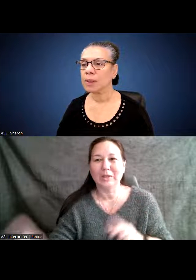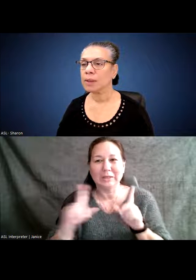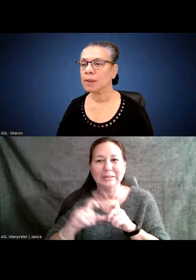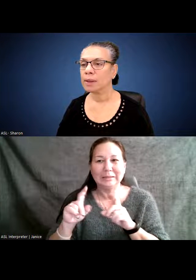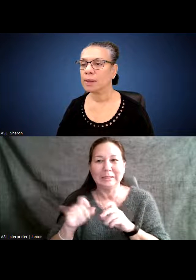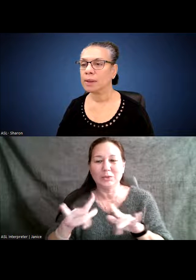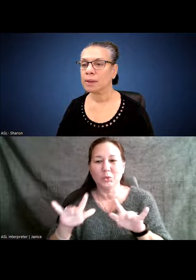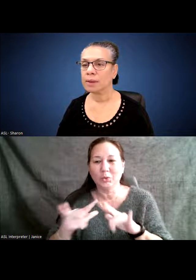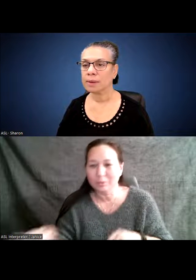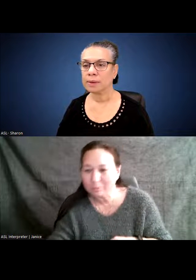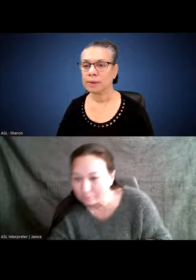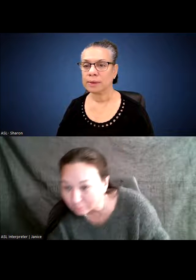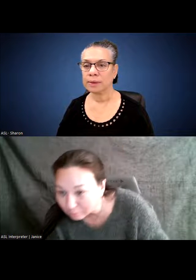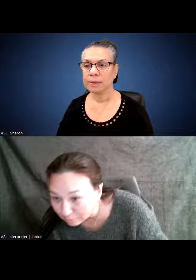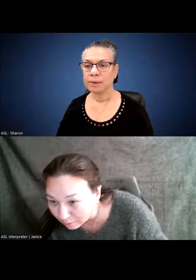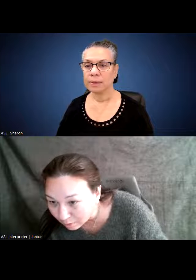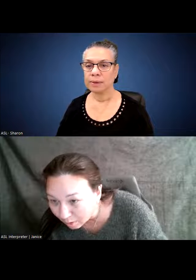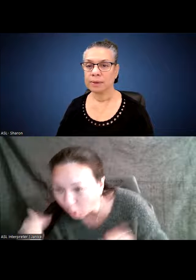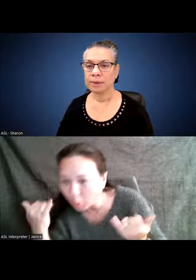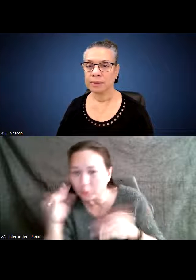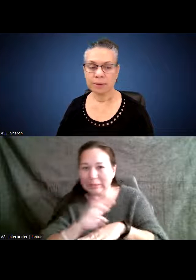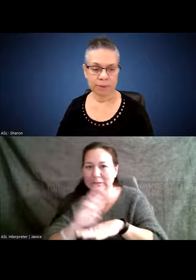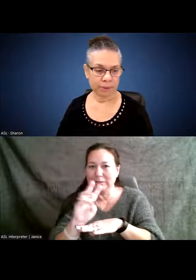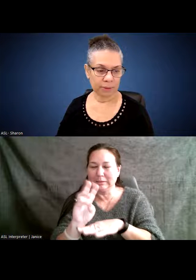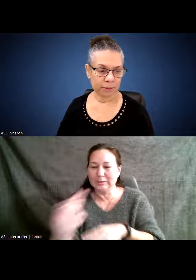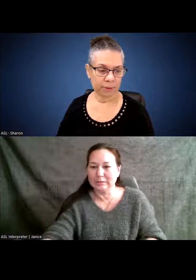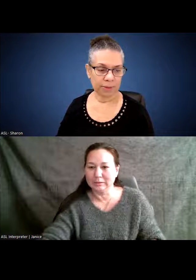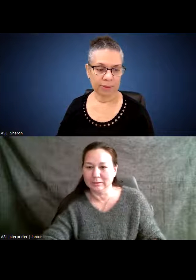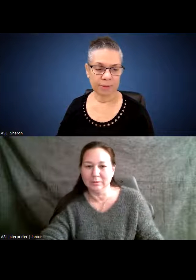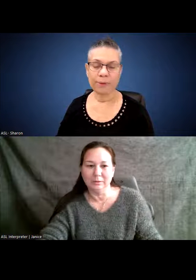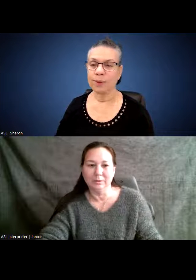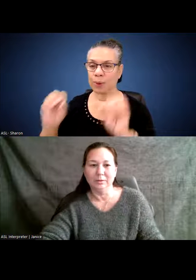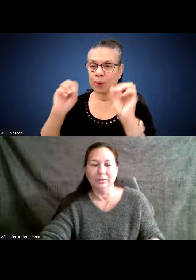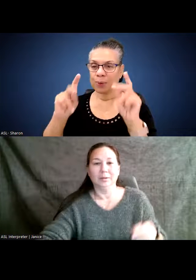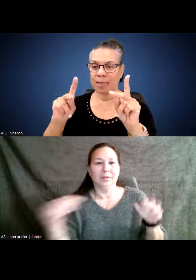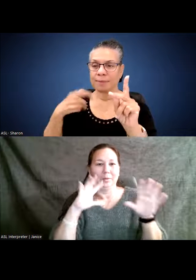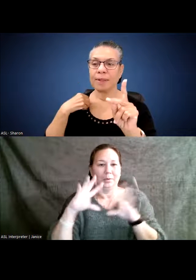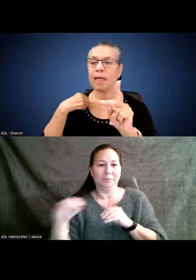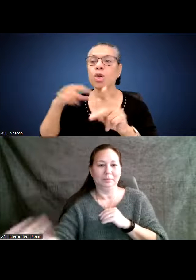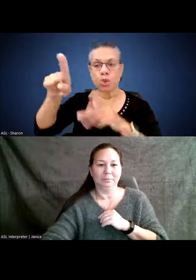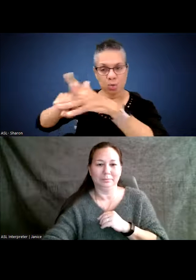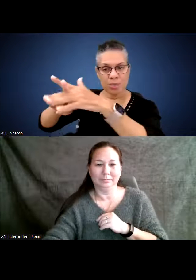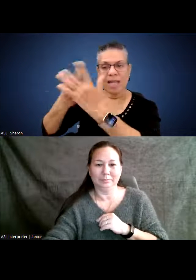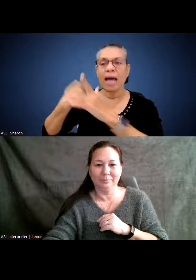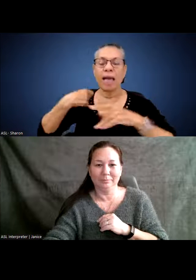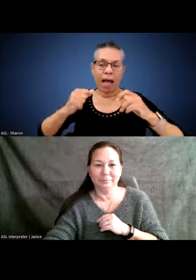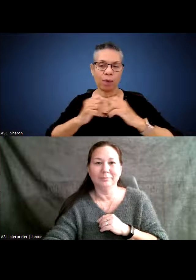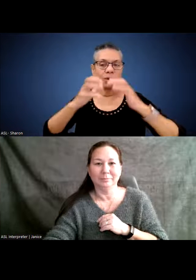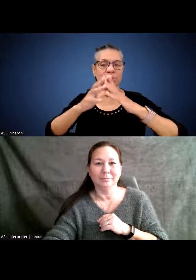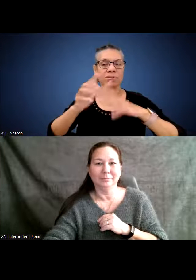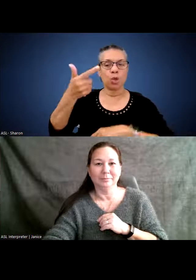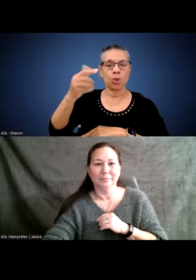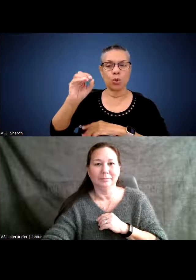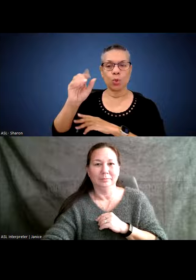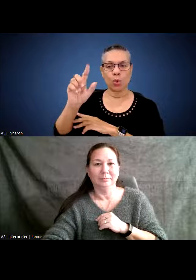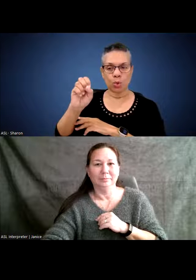Should we start then, Val? We'll start right at 6 because Okay. attendees can't come into the webinar until 6 o'clock. So there's Okay, no one gotcha. here